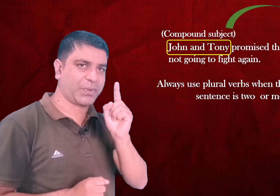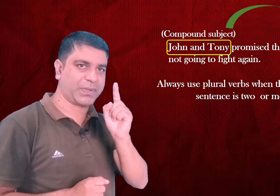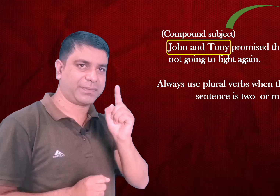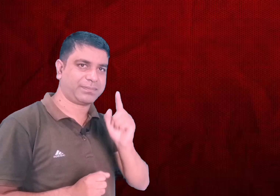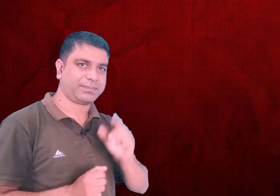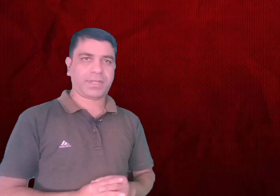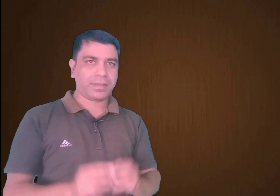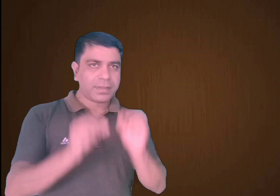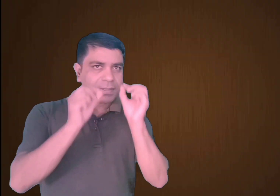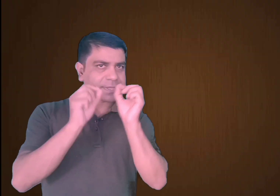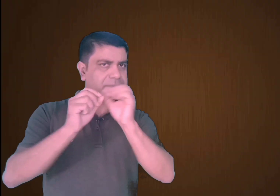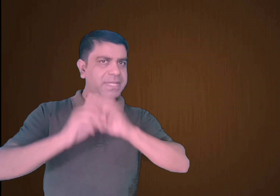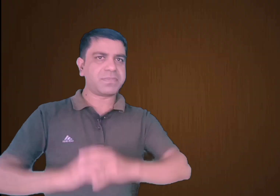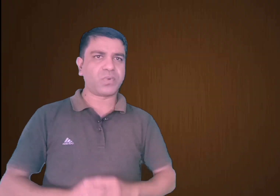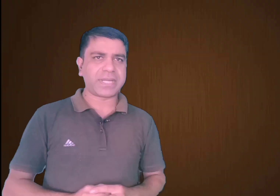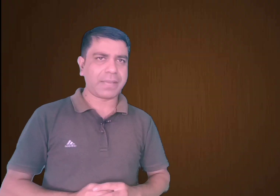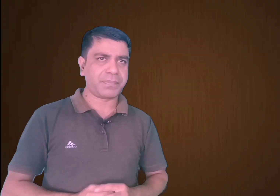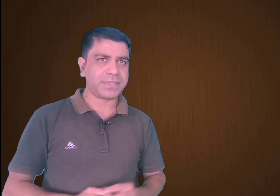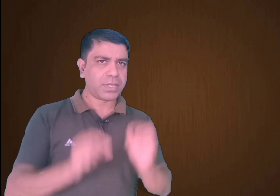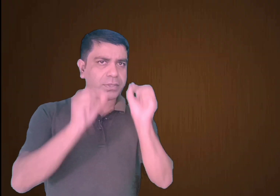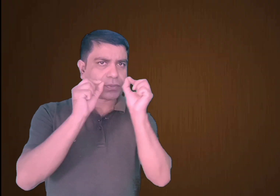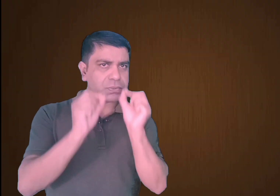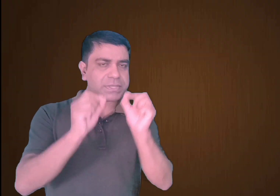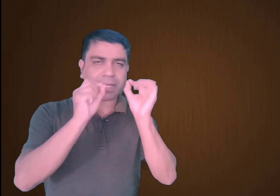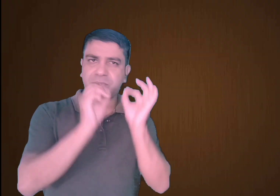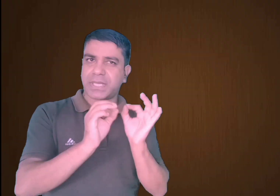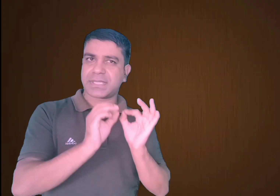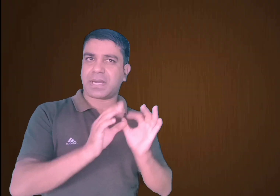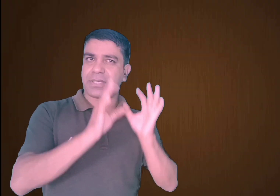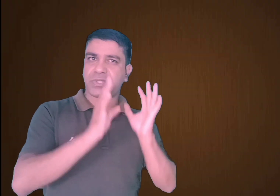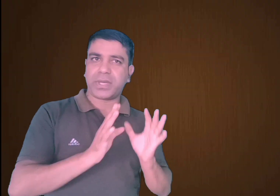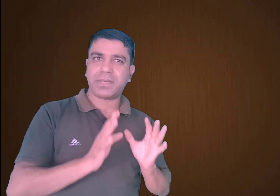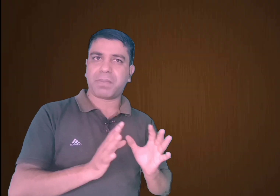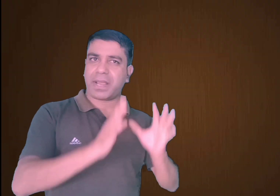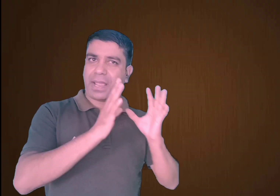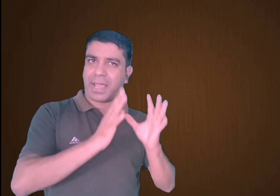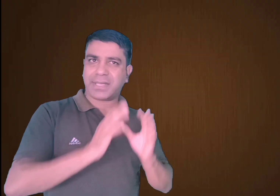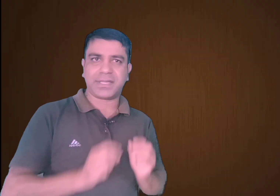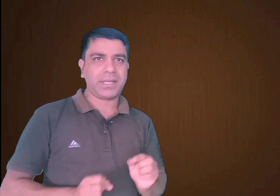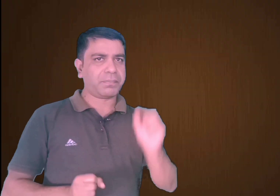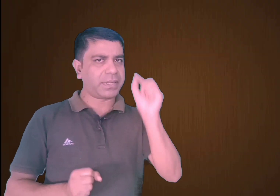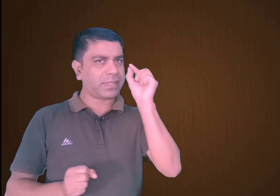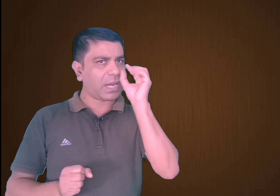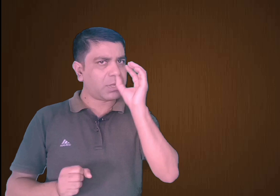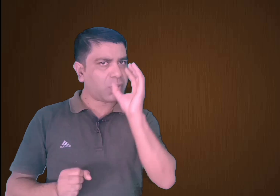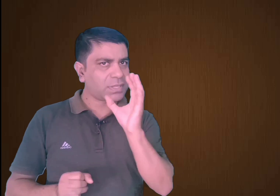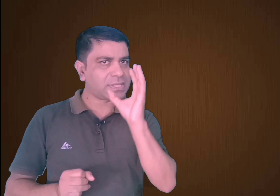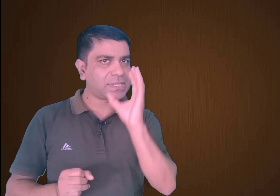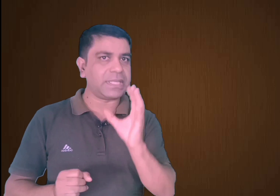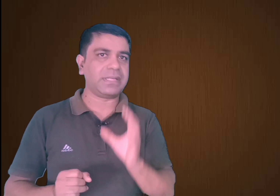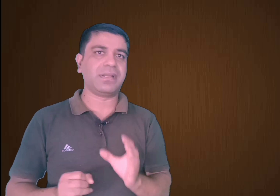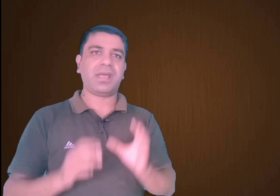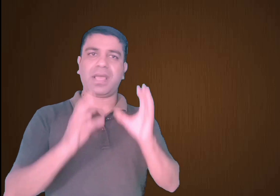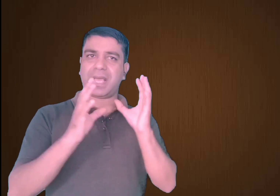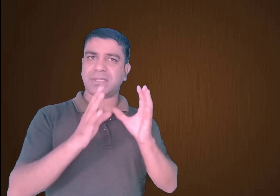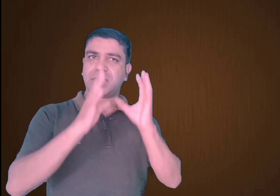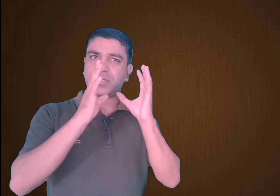more. Sometimes what happens? Two subjects are joined by and, but they are not seen as